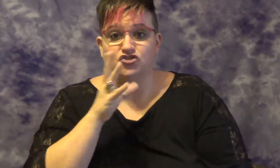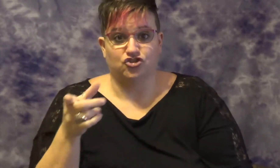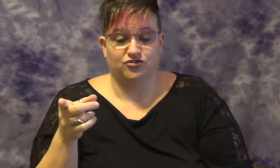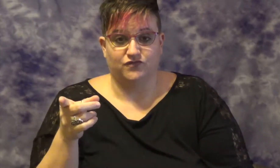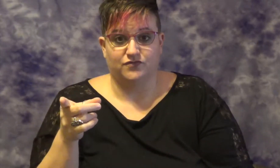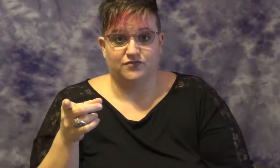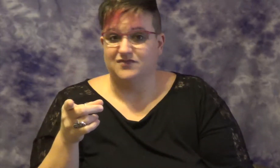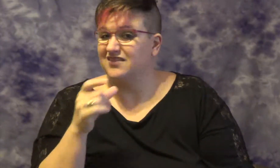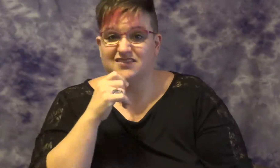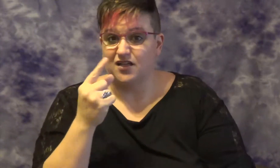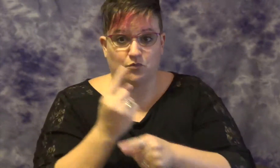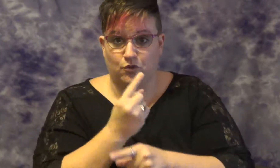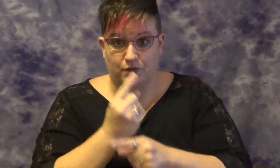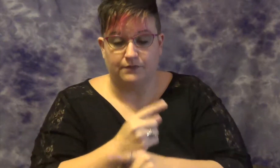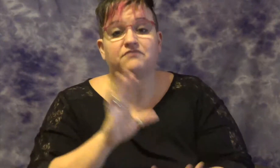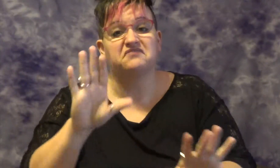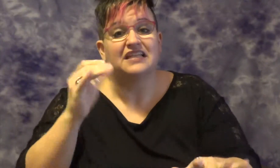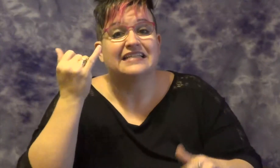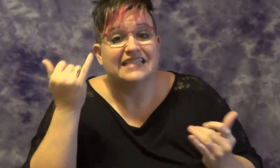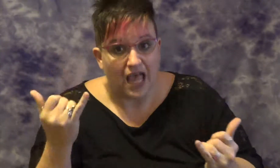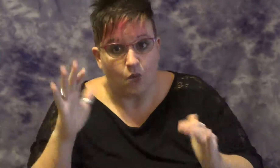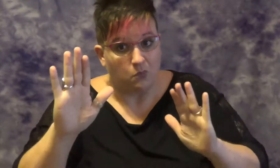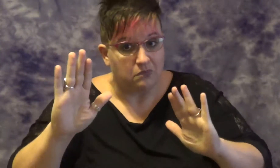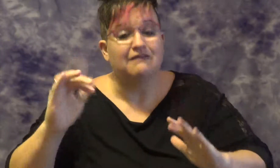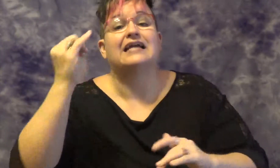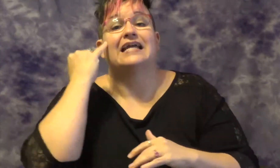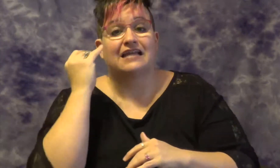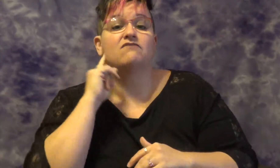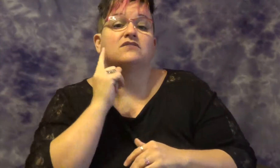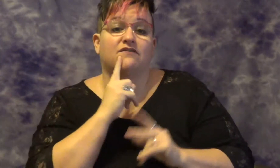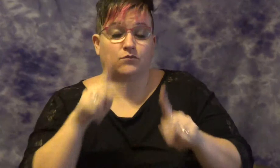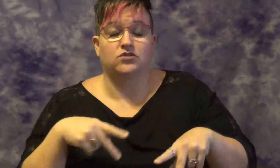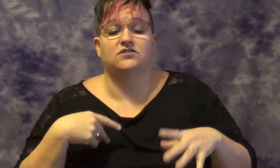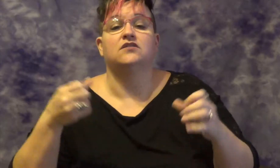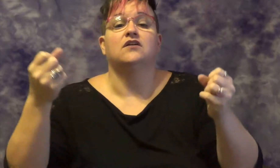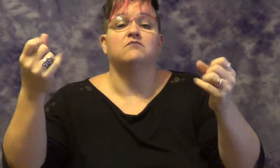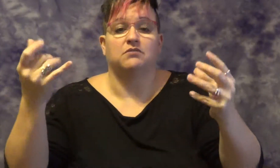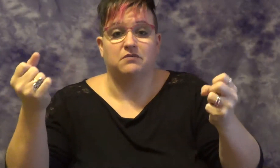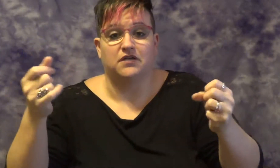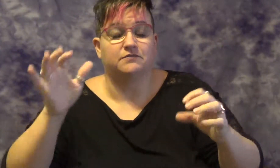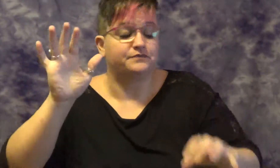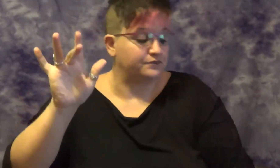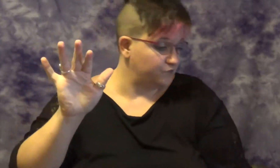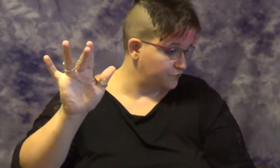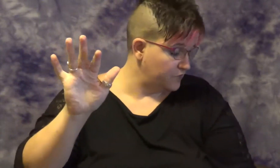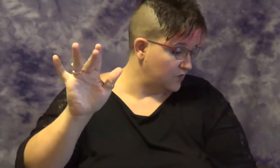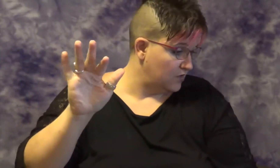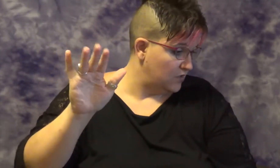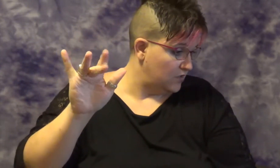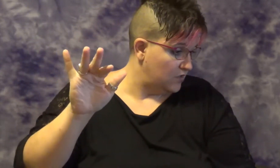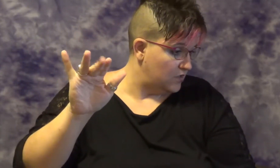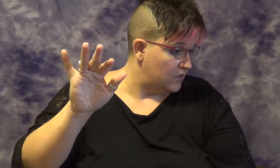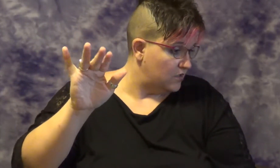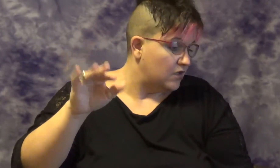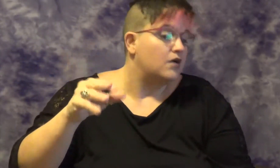speech. And it's not right. Now, if the deaf person is signing and they're like,